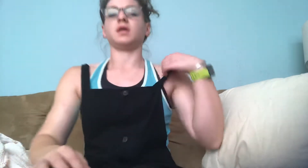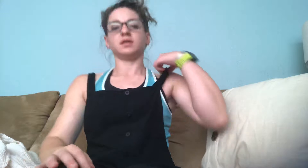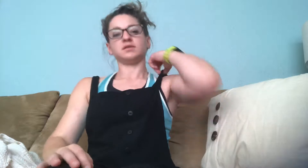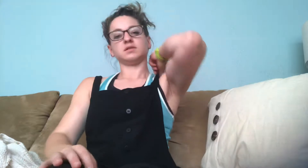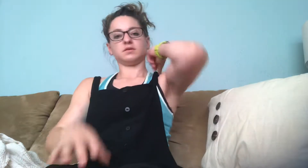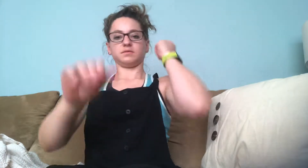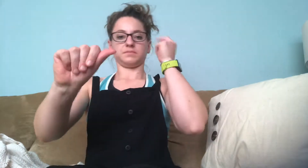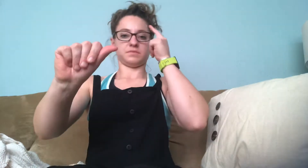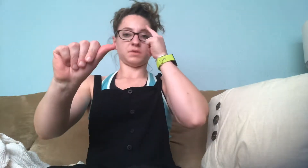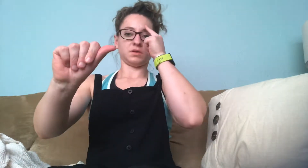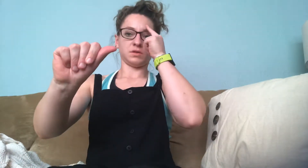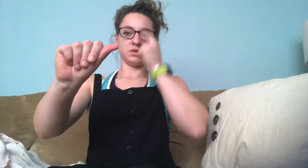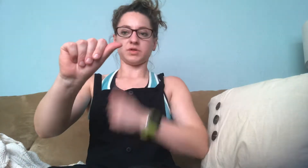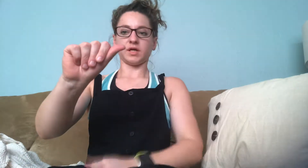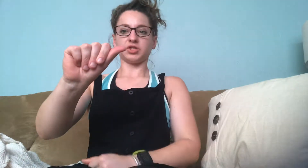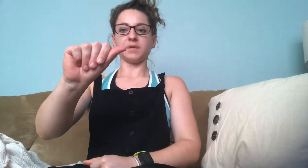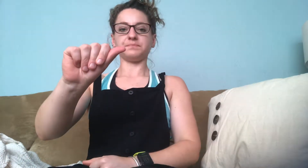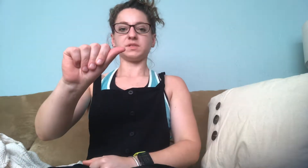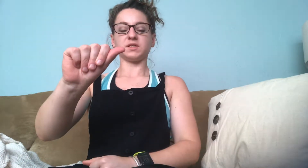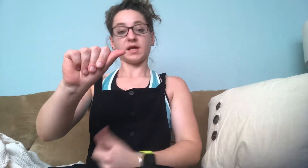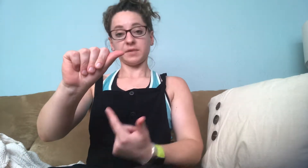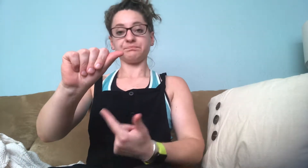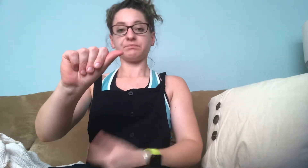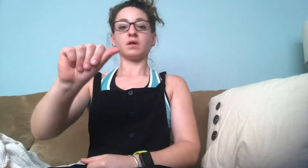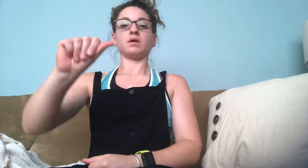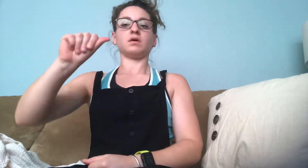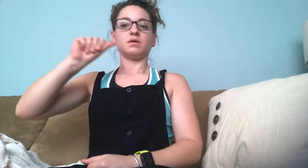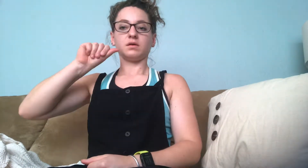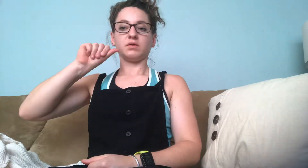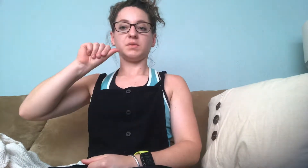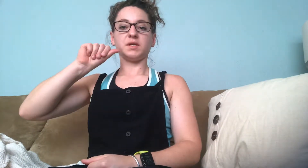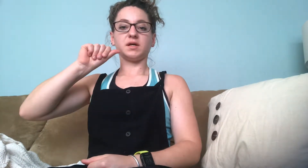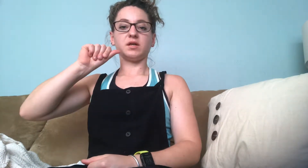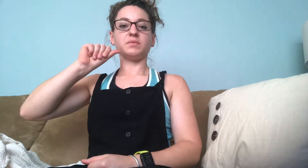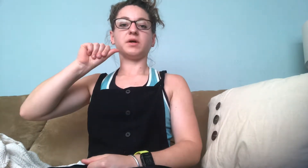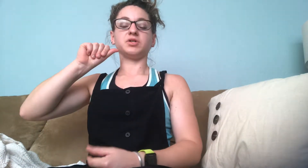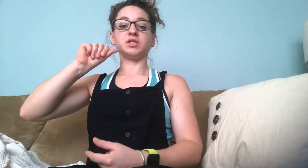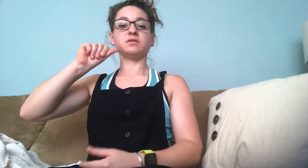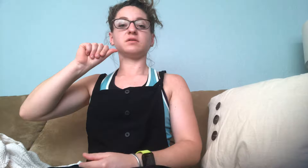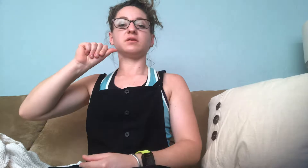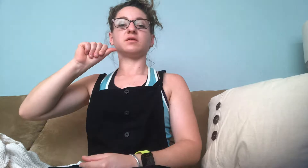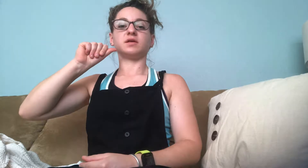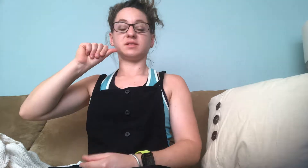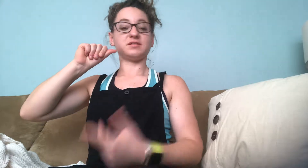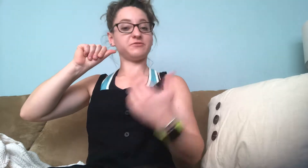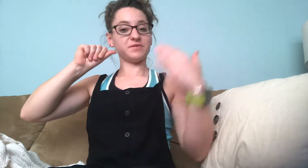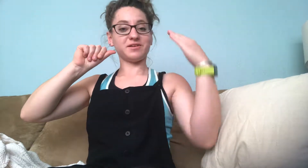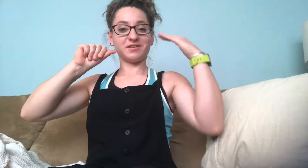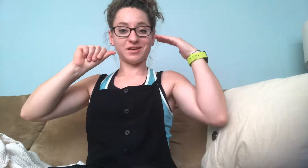Okay. Aunt, this is your handshake. This is A. Going to be down here by your chin, because it's a female,